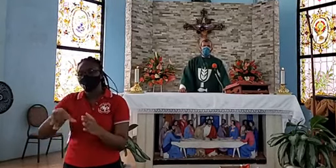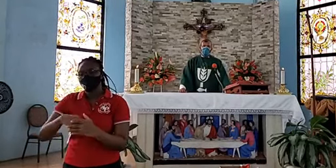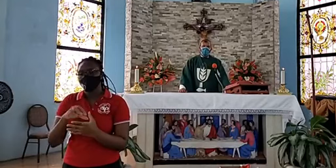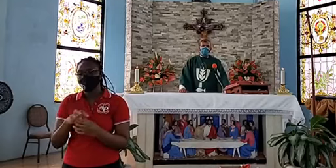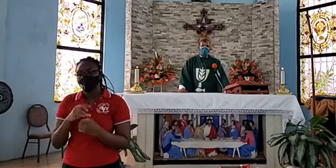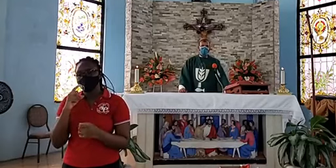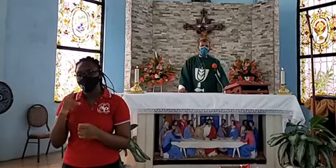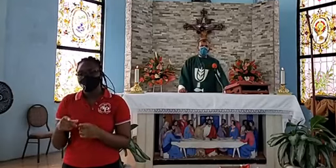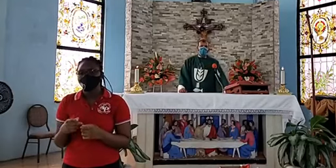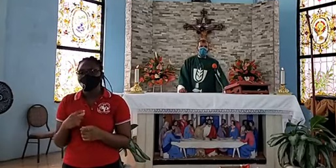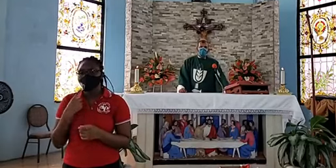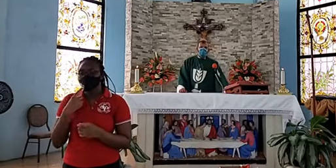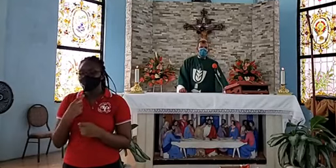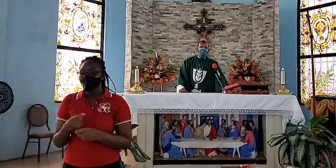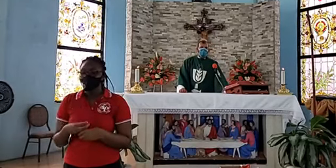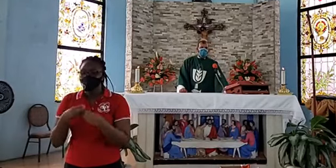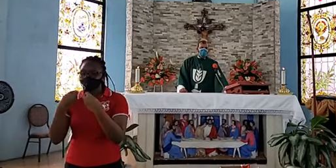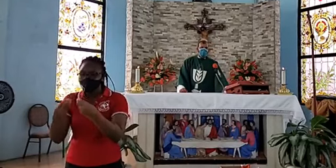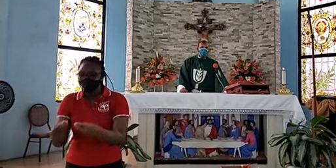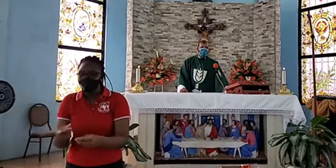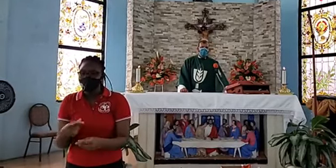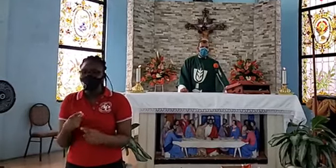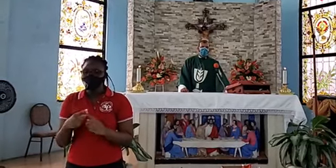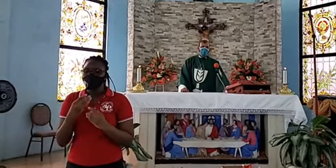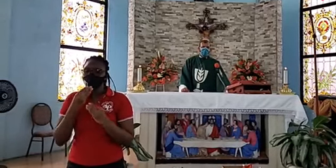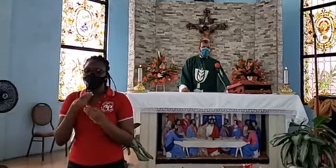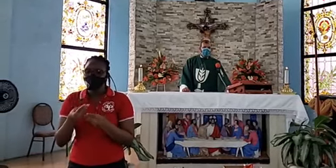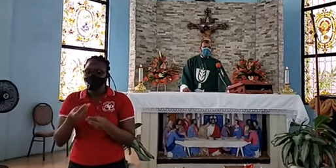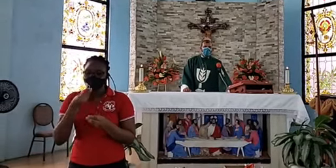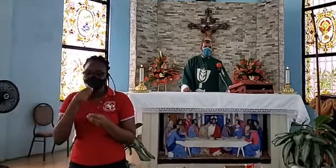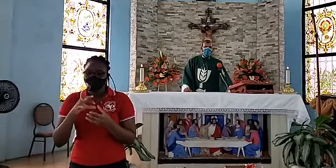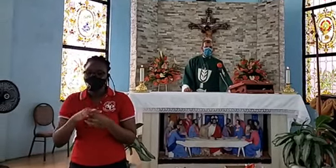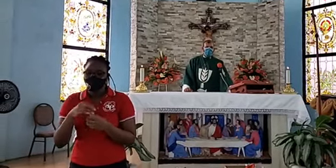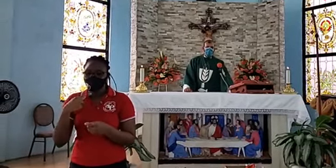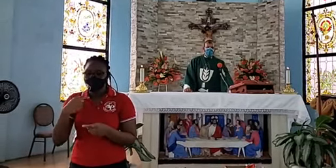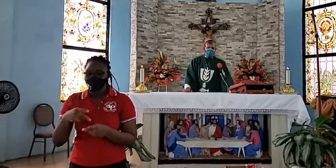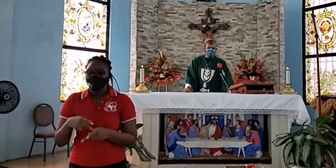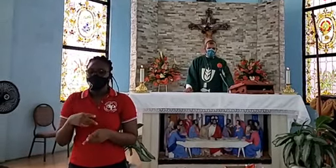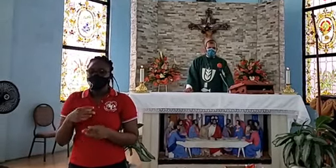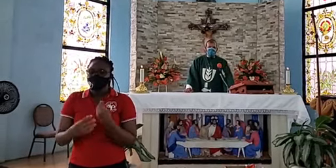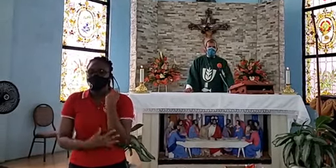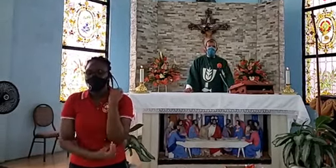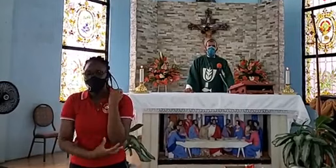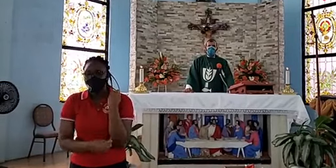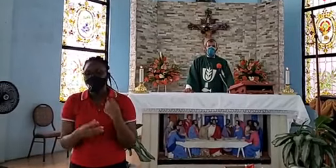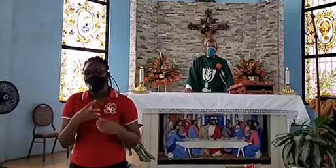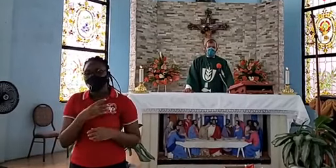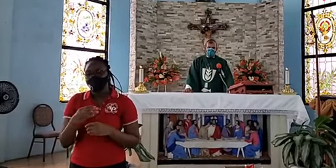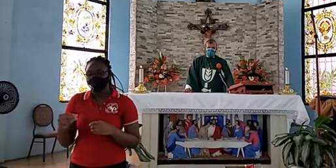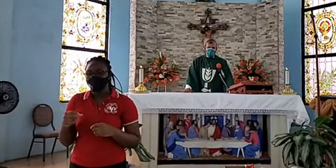who have contributed to the feeding of the poor and those who are less